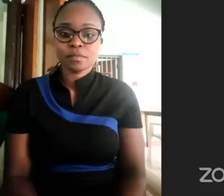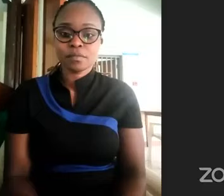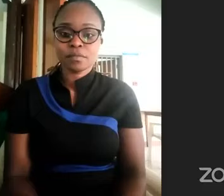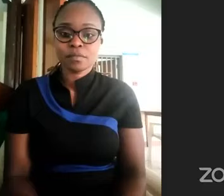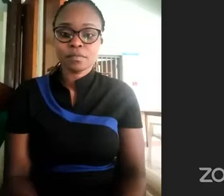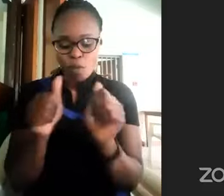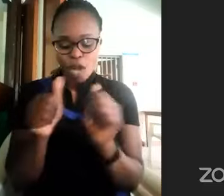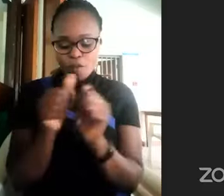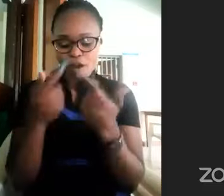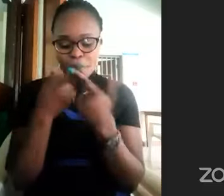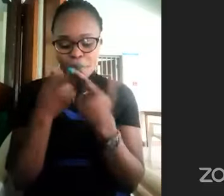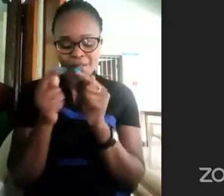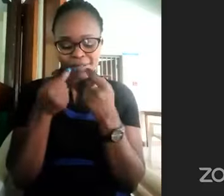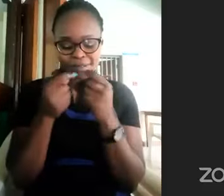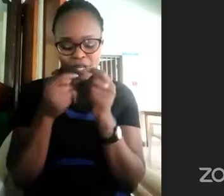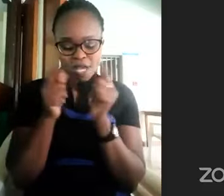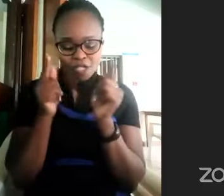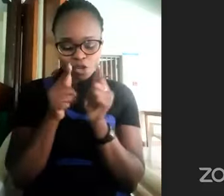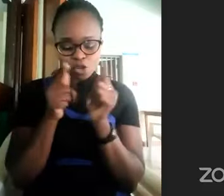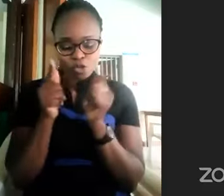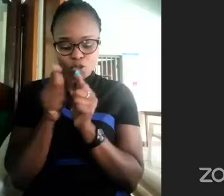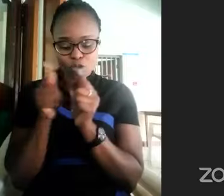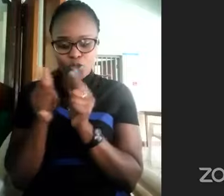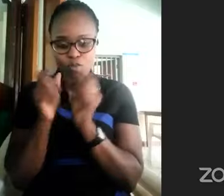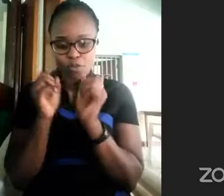increases vulnerability of women with disability.